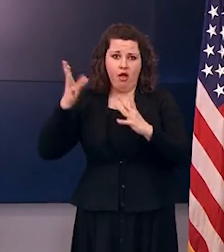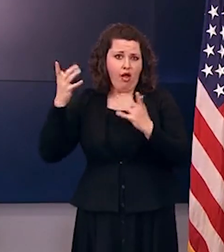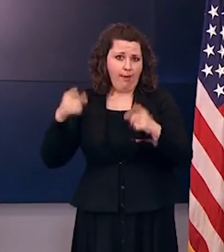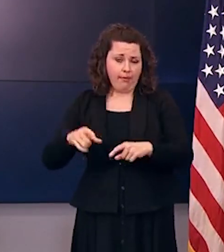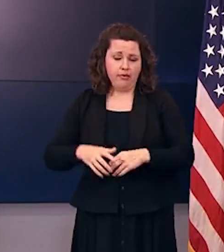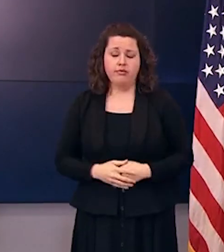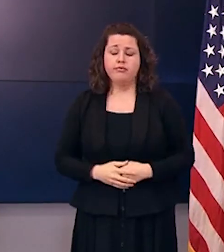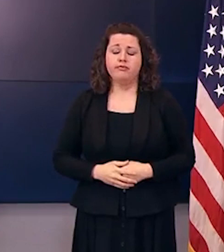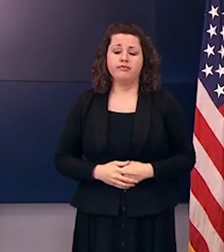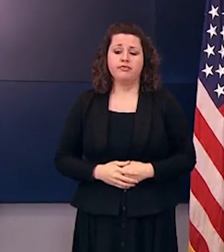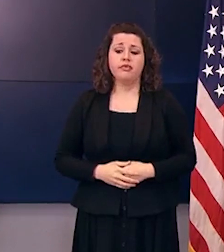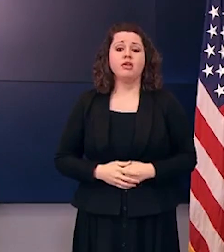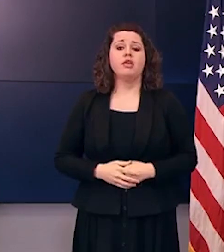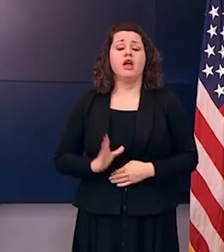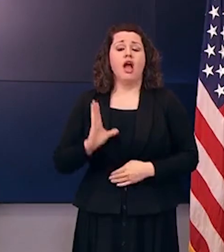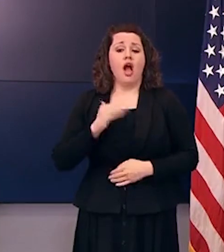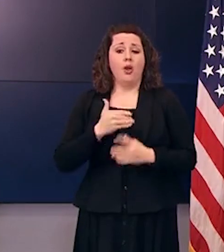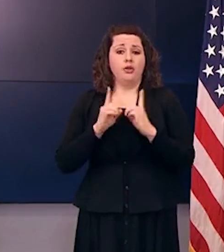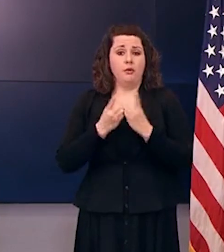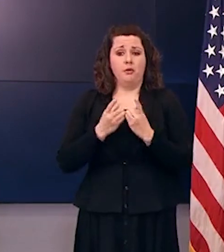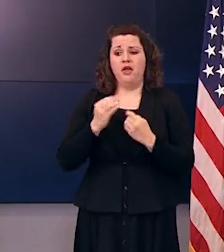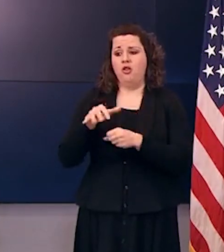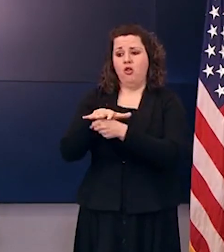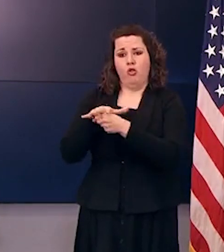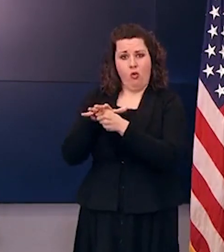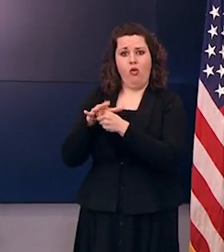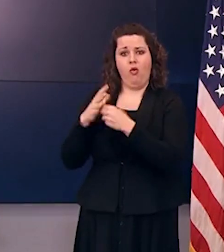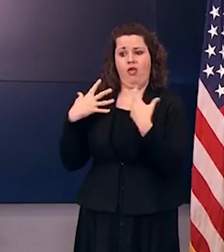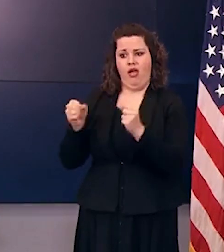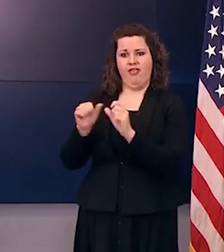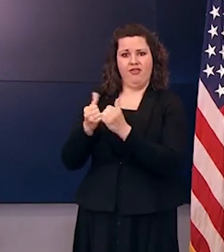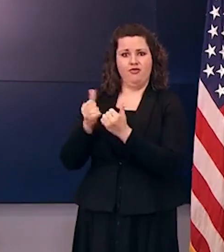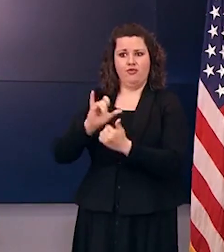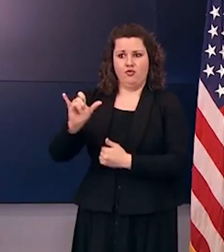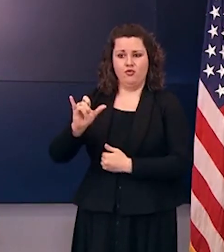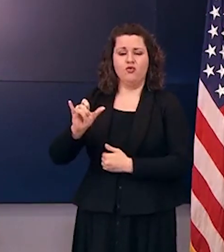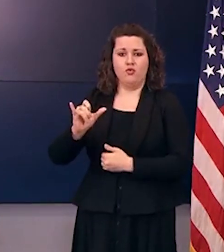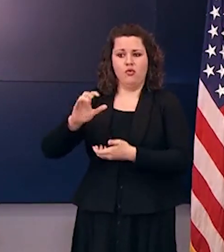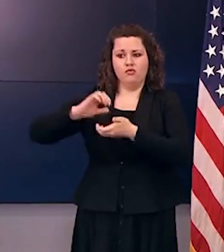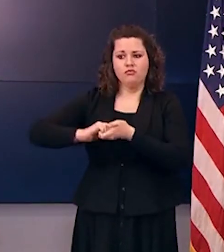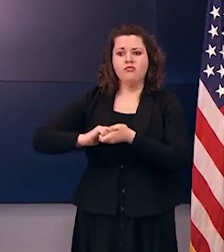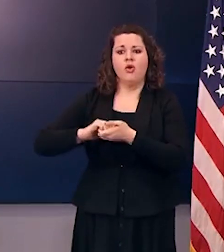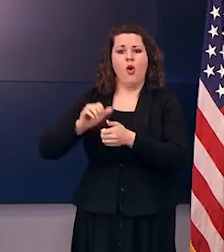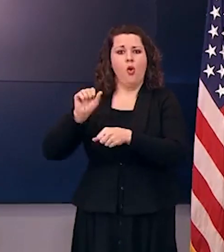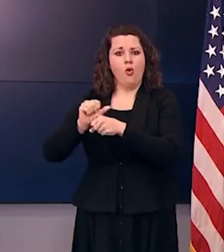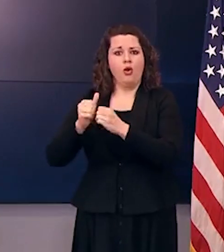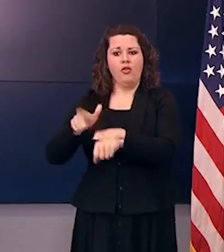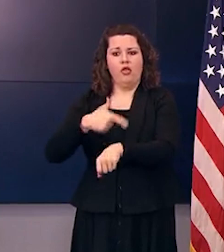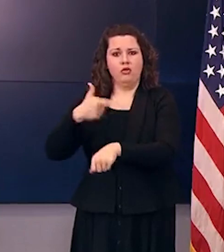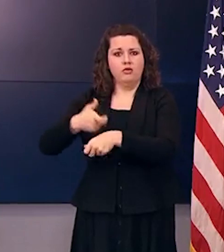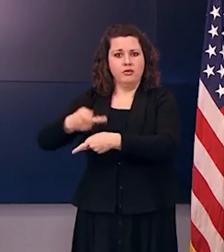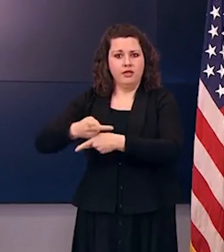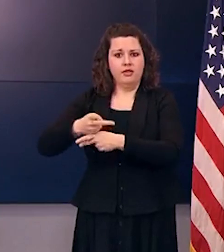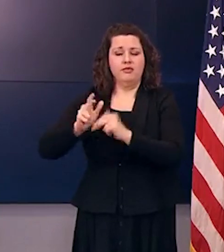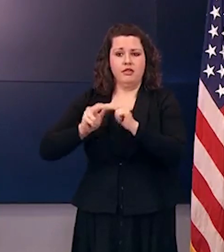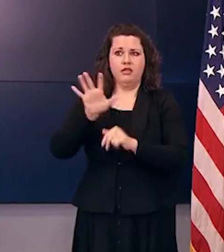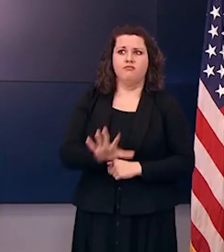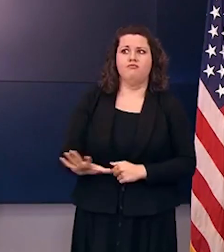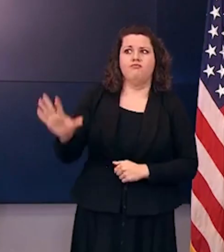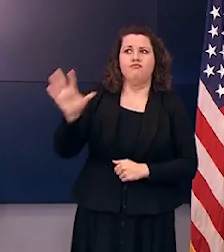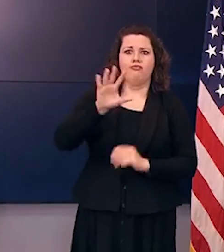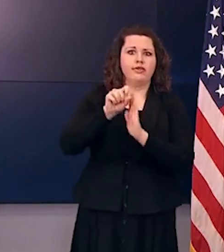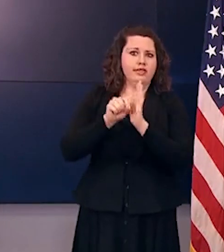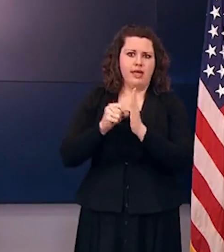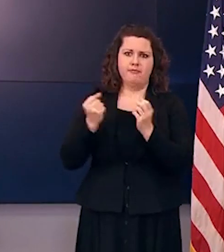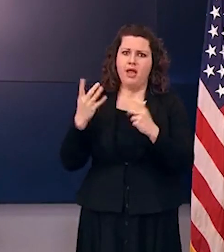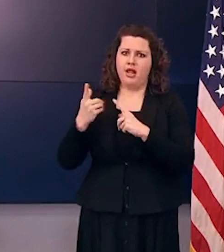happening. Our department and local public health agencies have been working with the long-term care facilities throughout our state for months